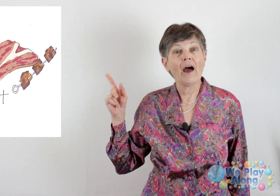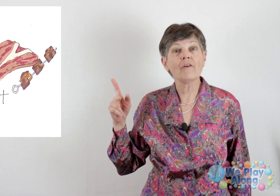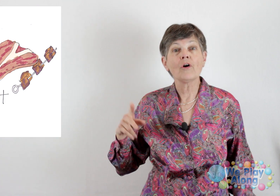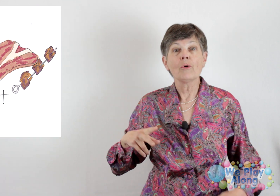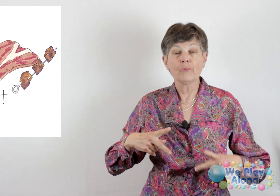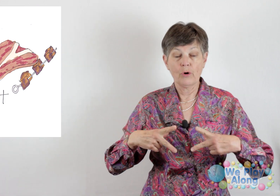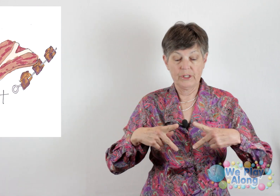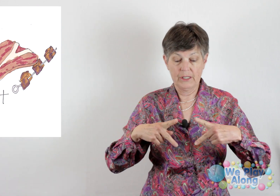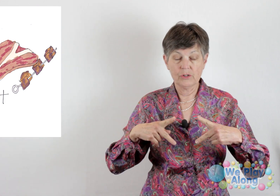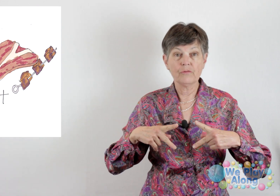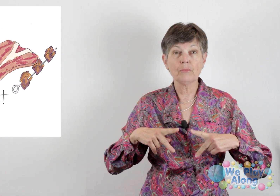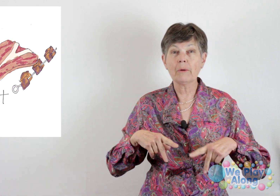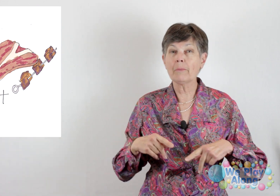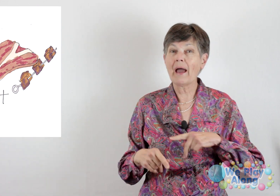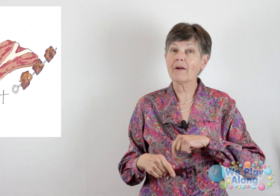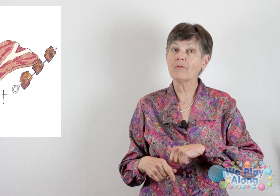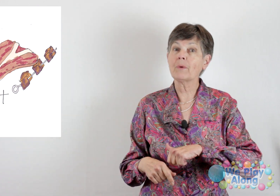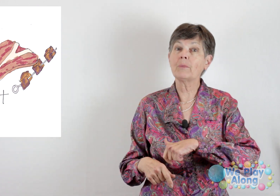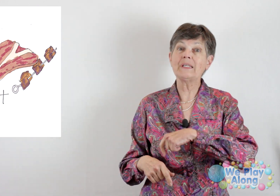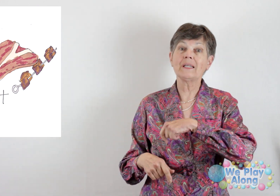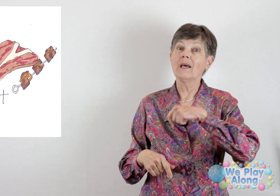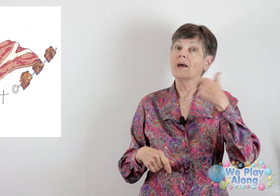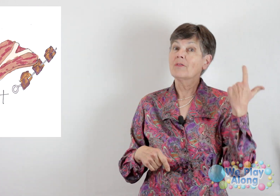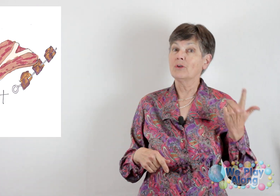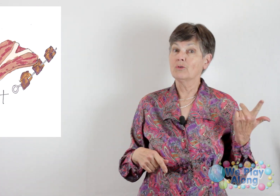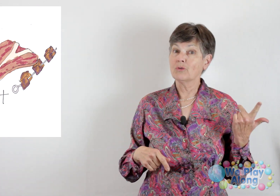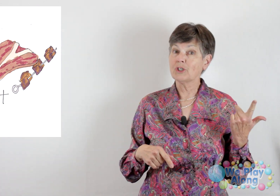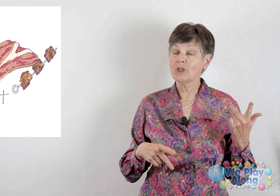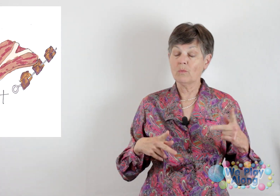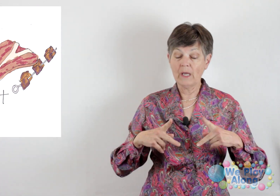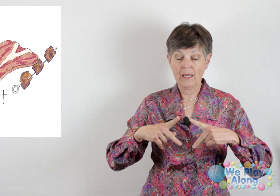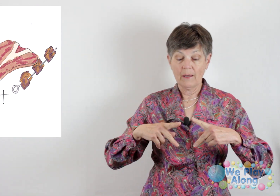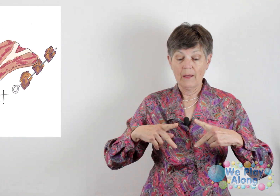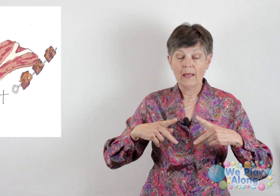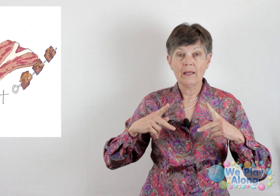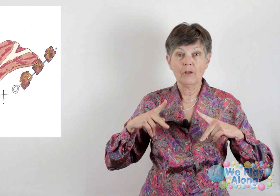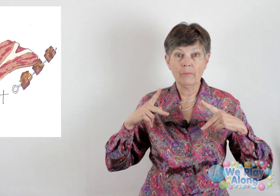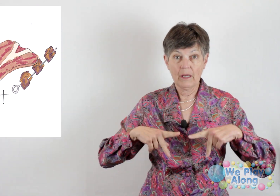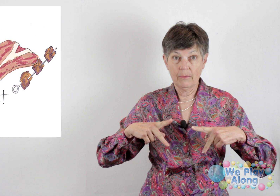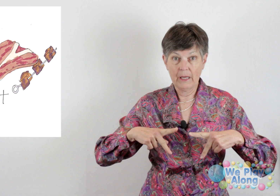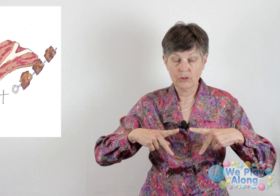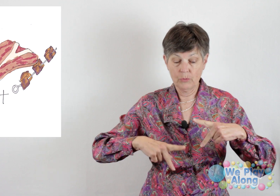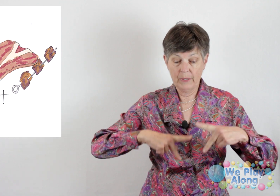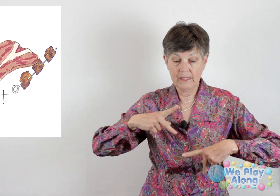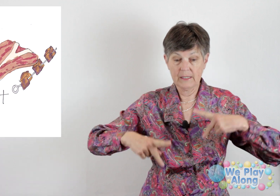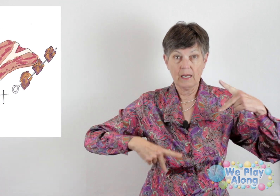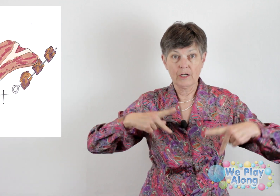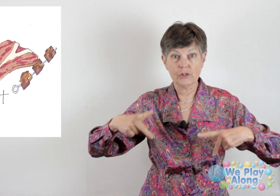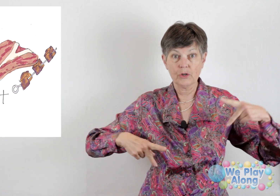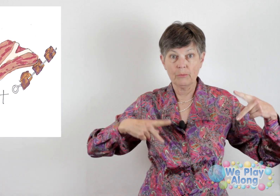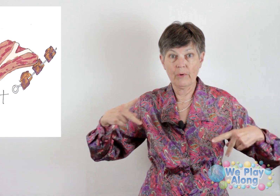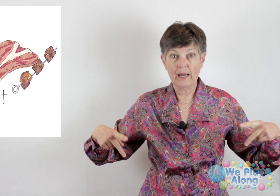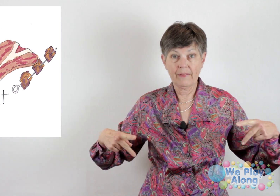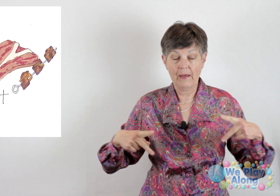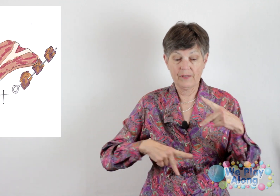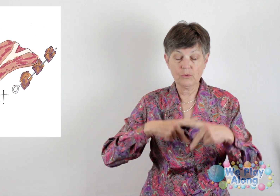have protein. So if you remember back from when we did the nutrition week, you can make 2 peas and kind of circle them around like that. This would